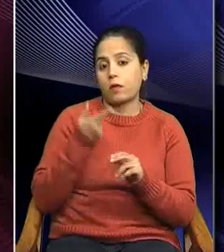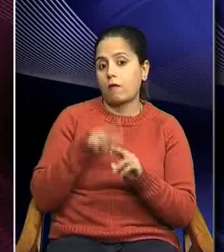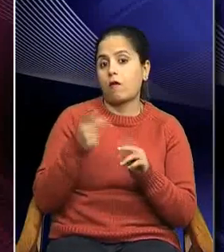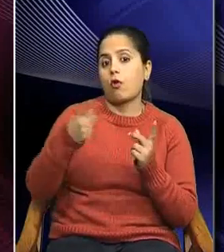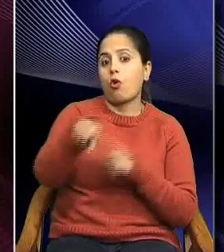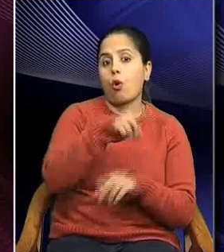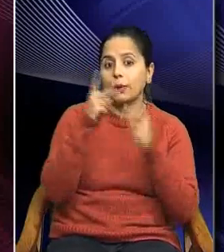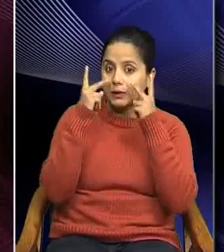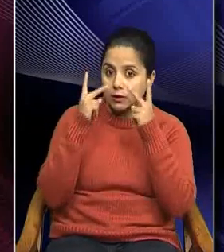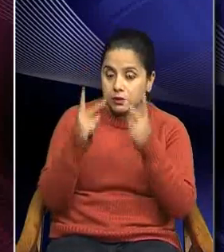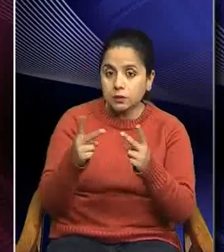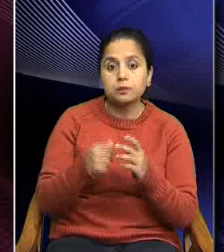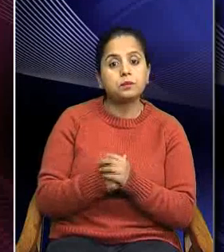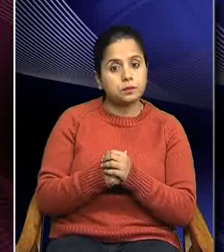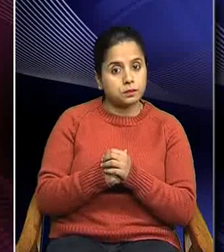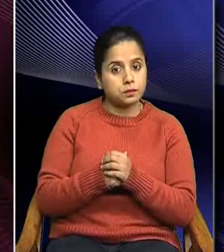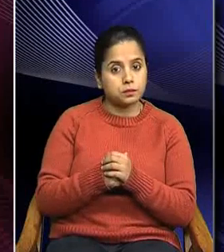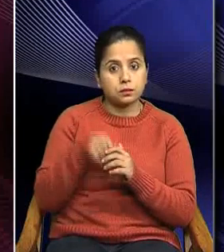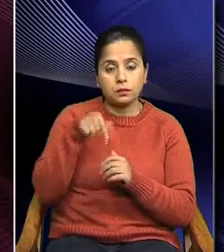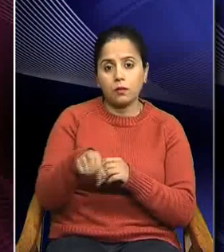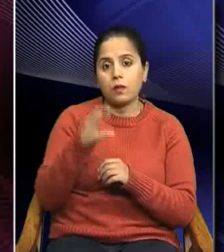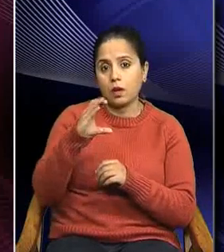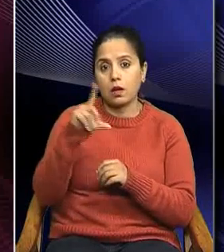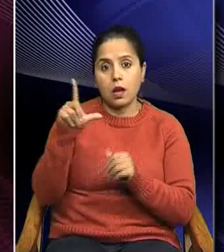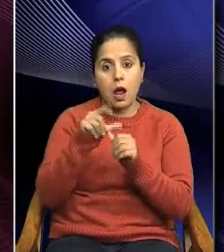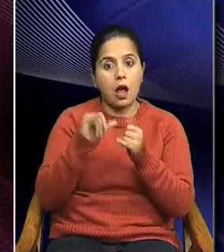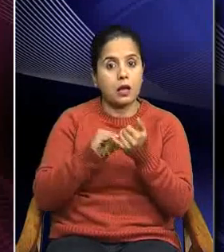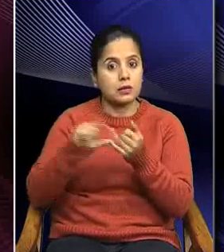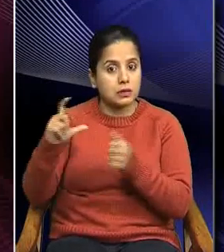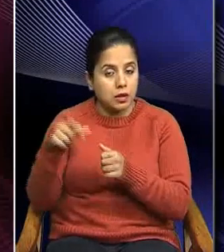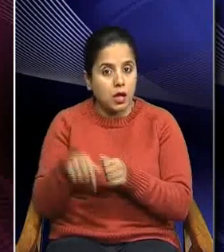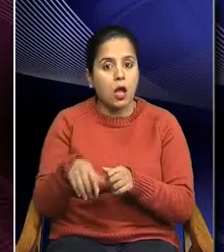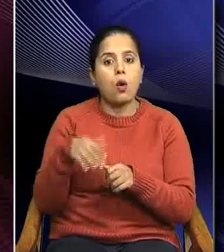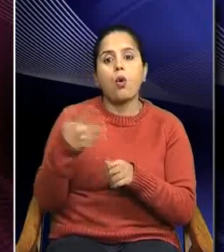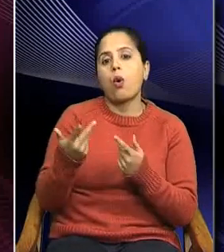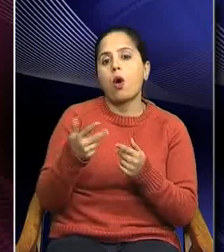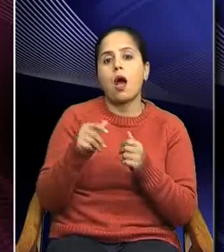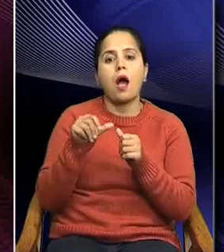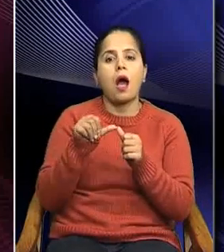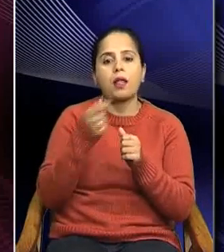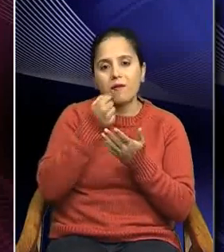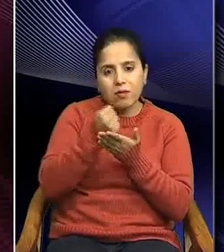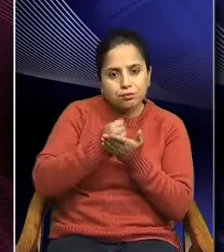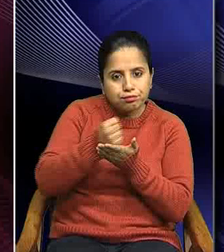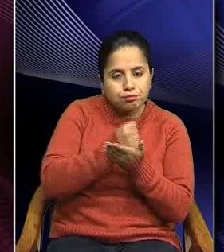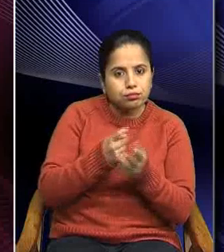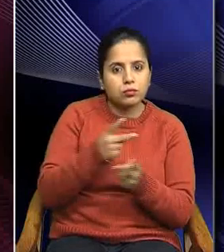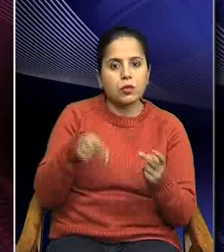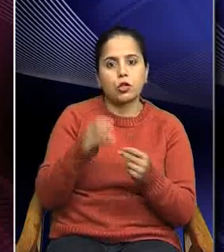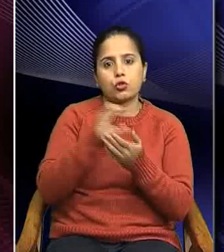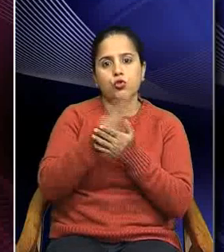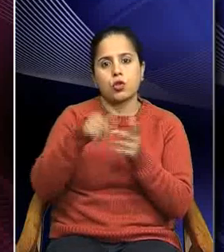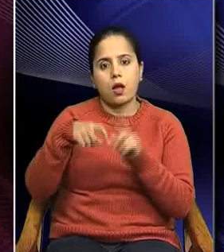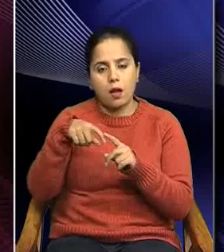at the classical treatises of Ayurveda, say the works of Charak,